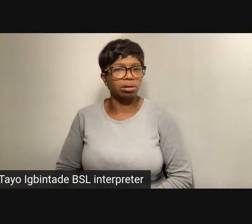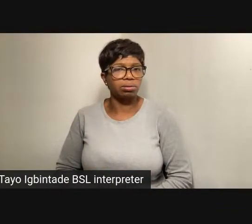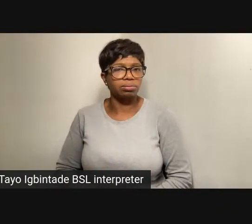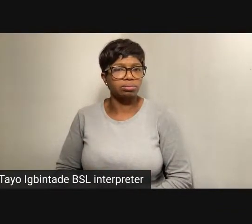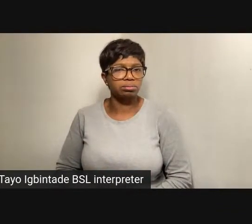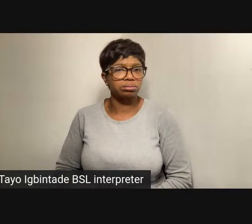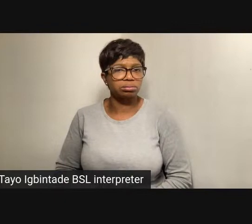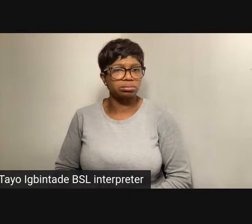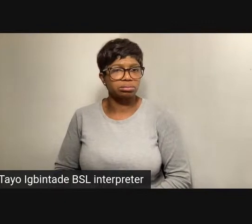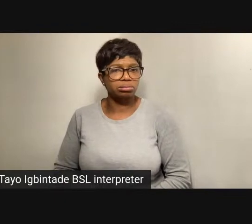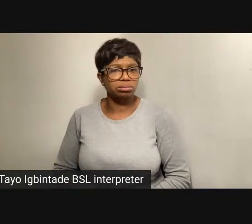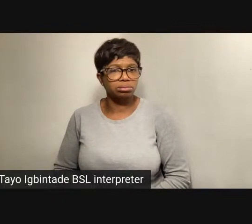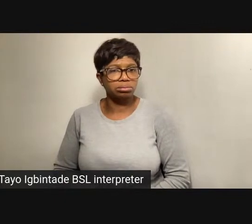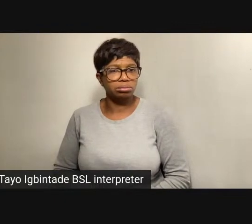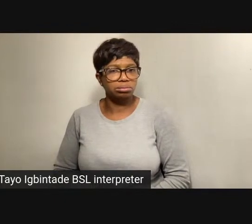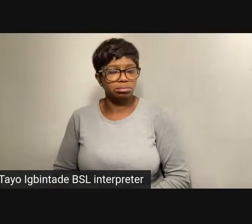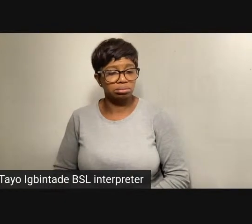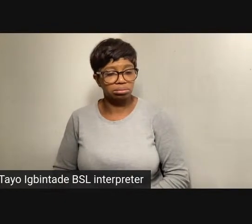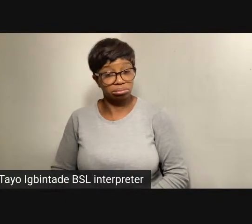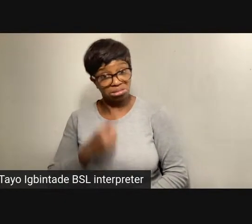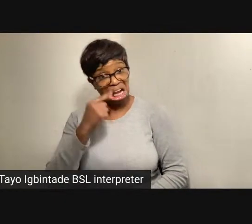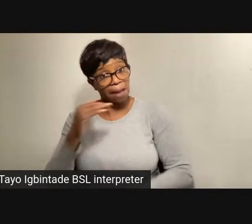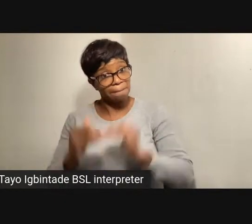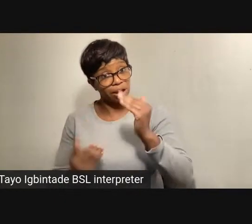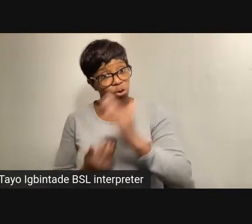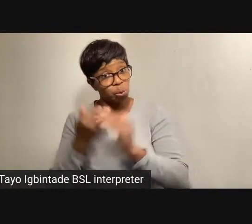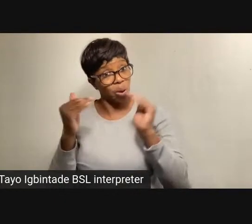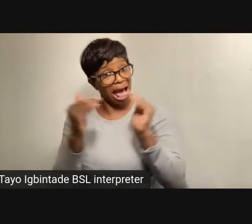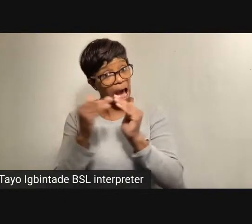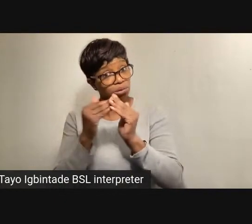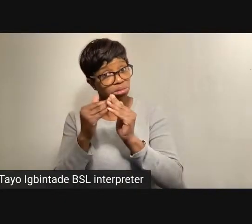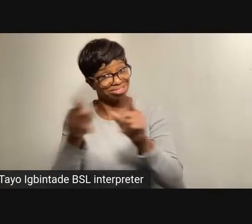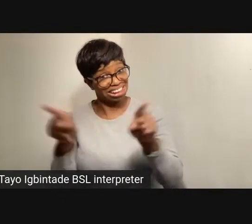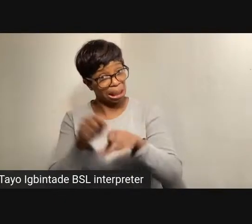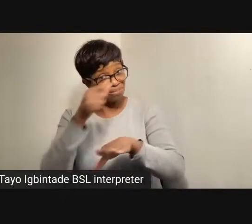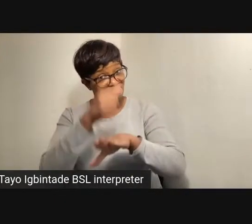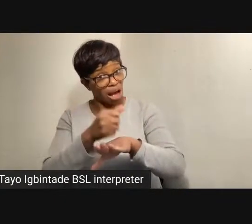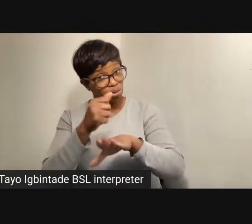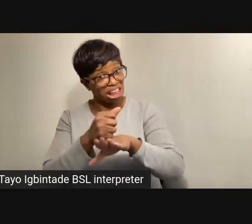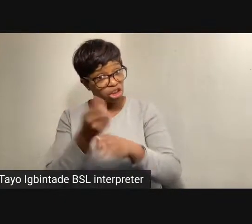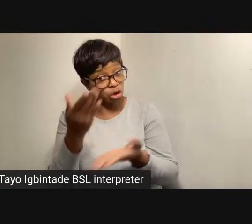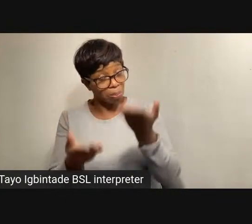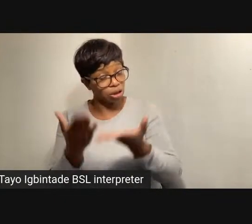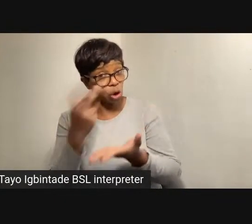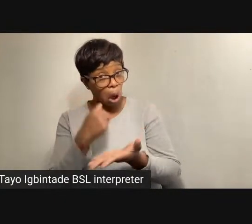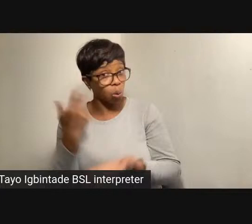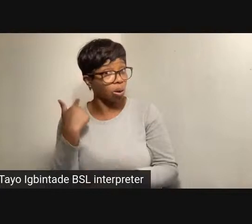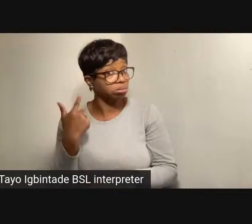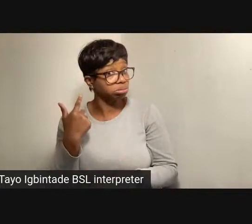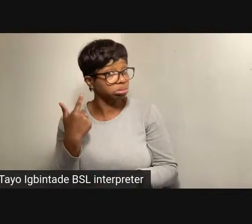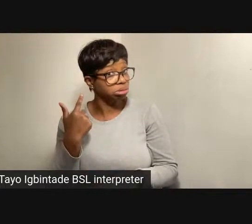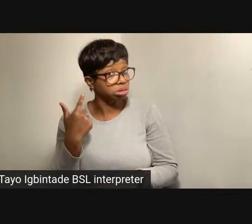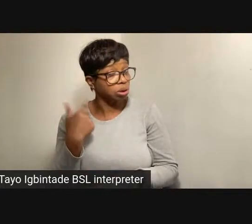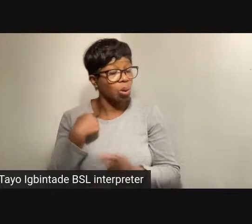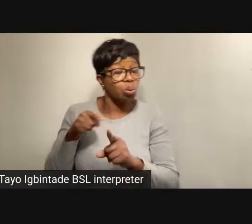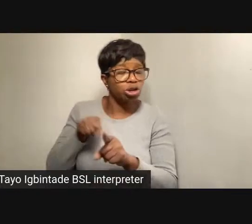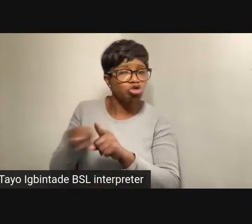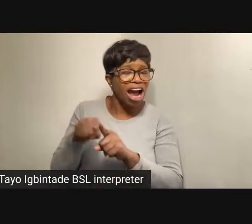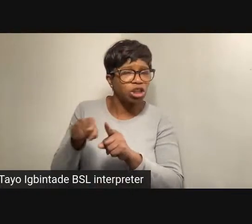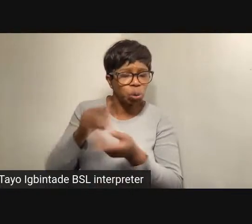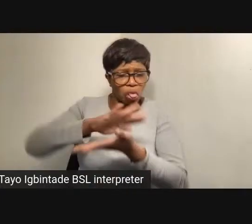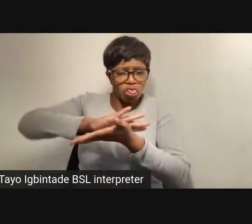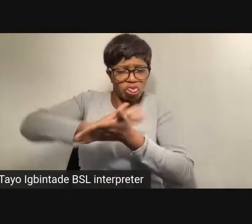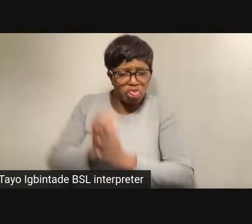Can we build a new house on the same foundation as the old one while we're trying to dismantle